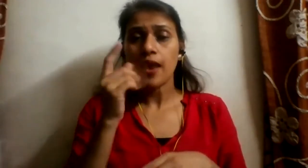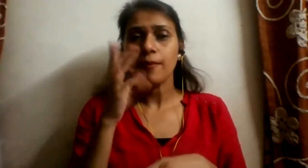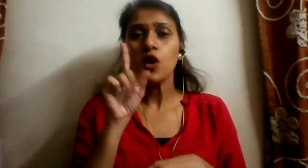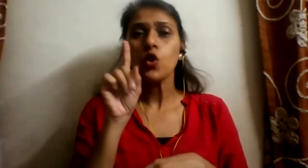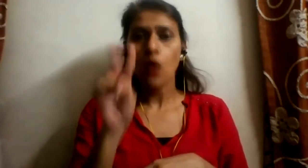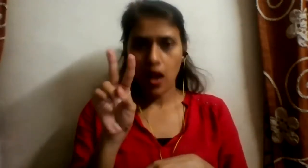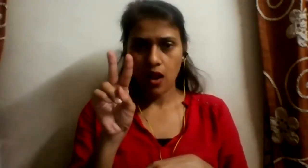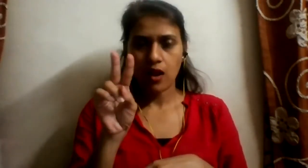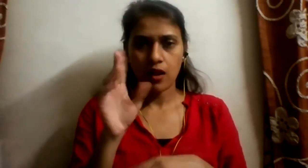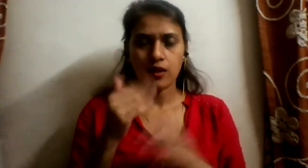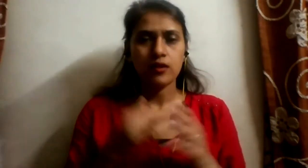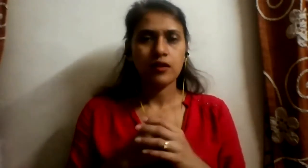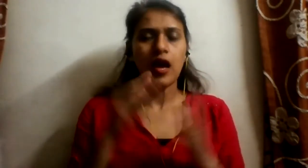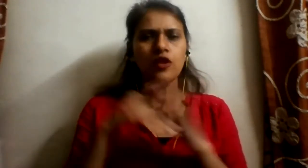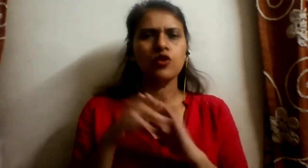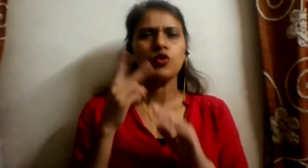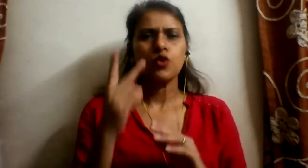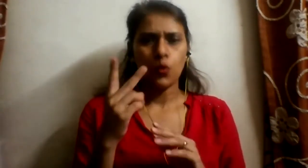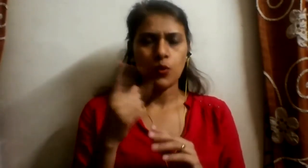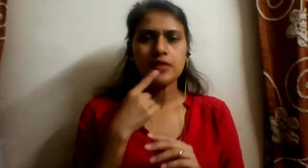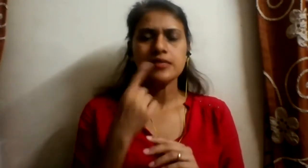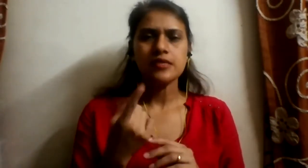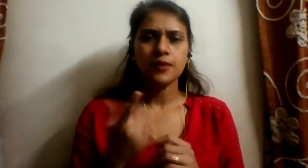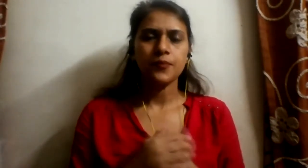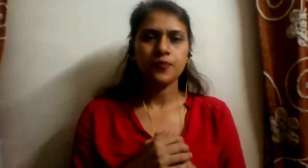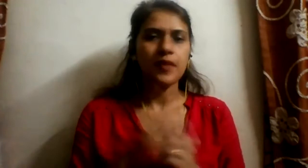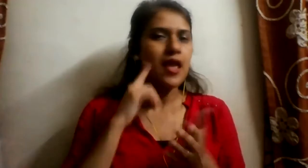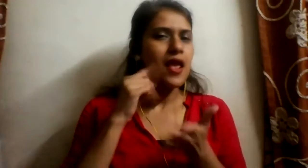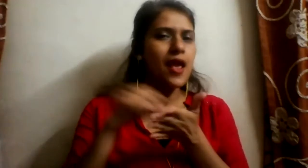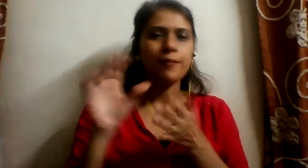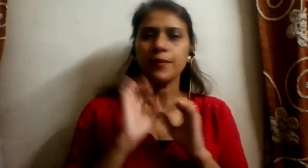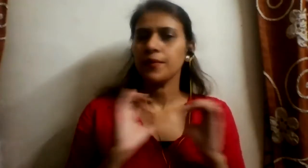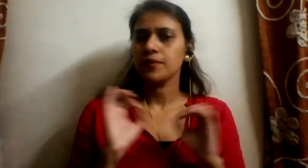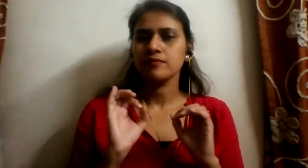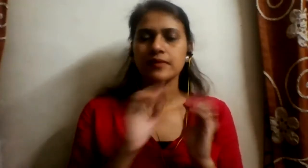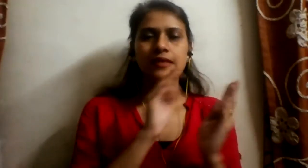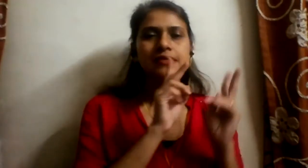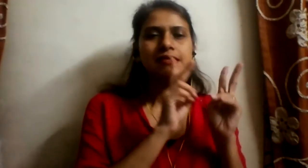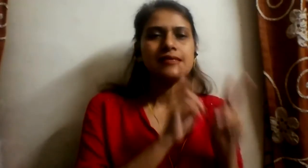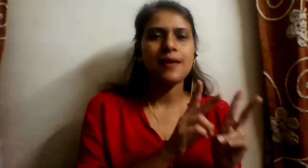12(2) is really not implemented currently. So we don't have systems, we don't have